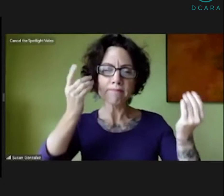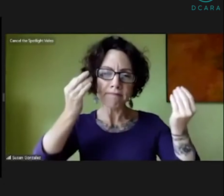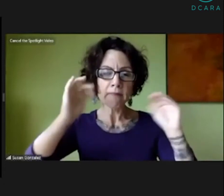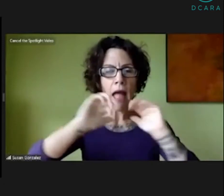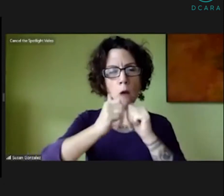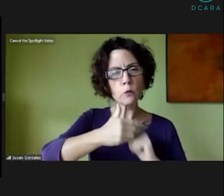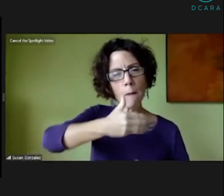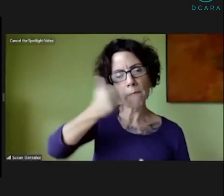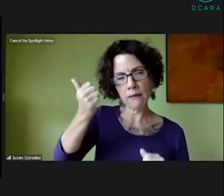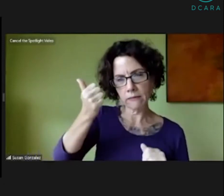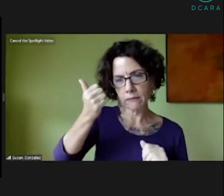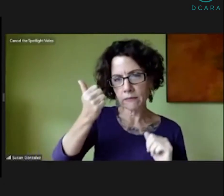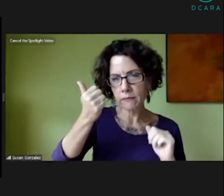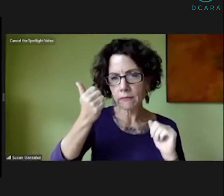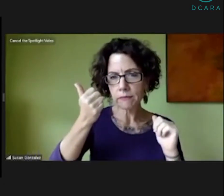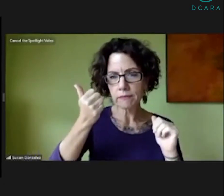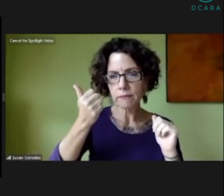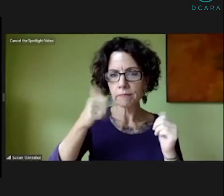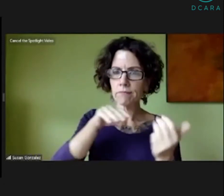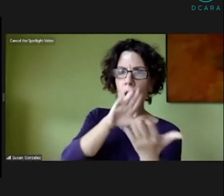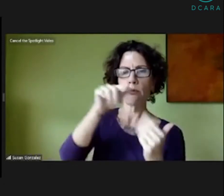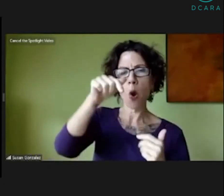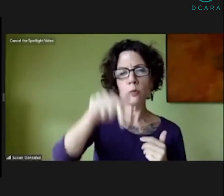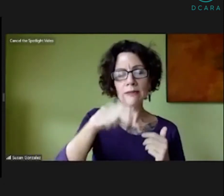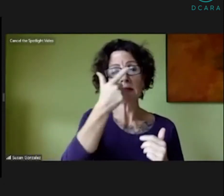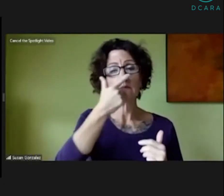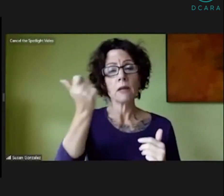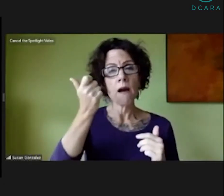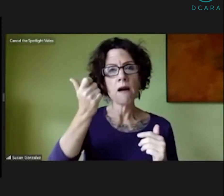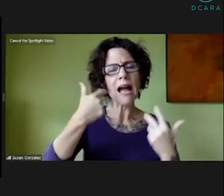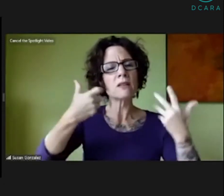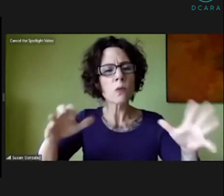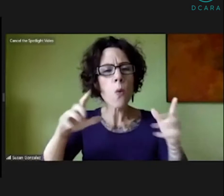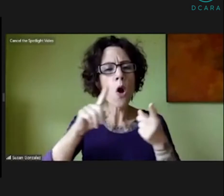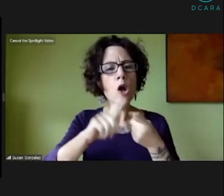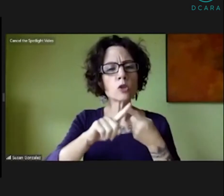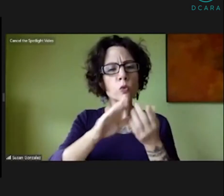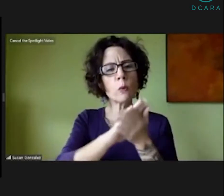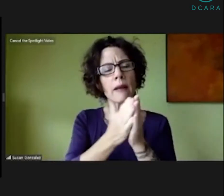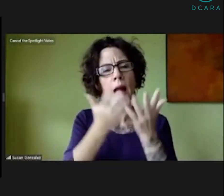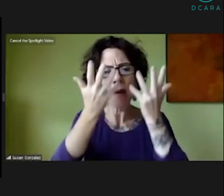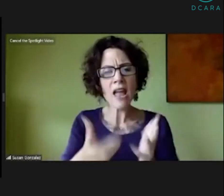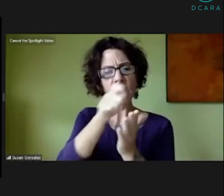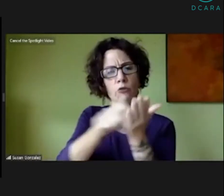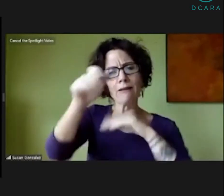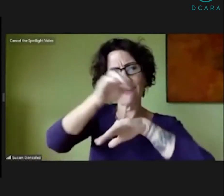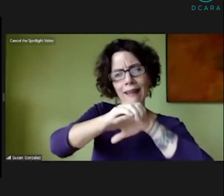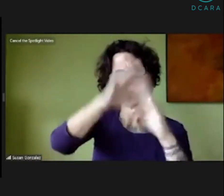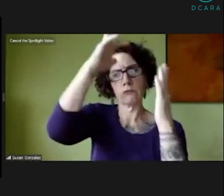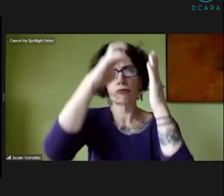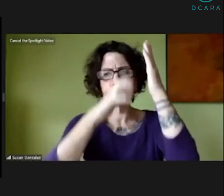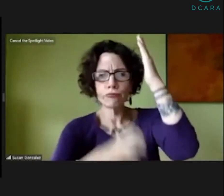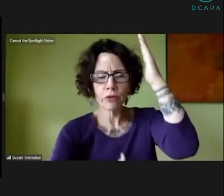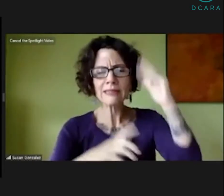is heavy, and I'm trying to figure out how best to approach this. I don't want it